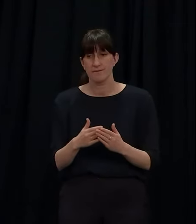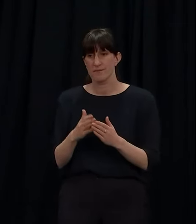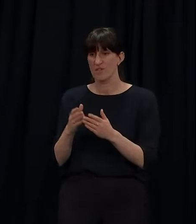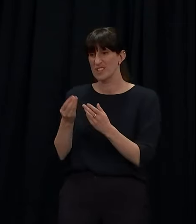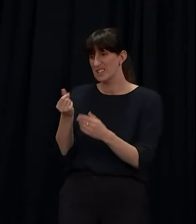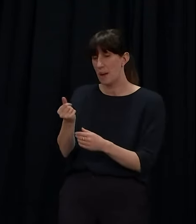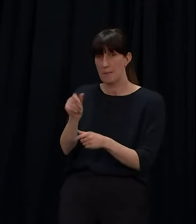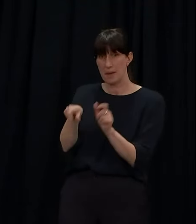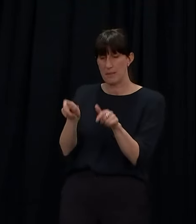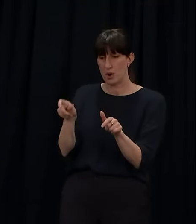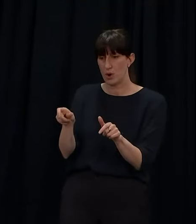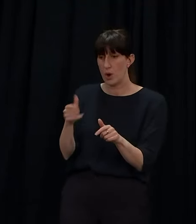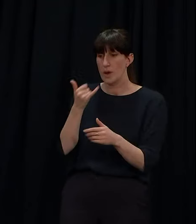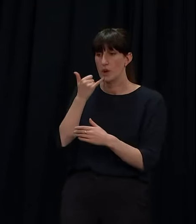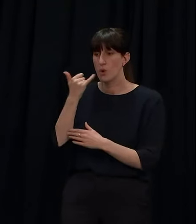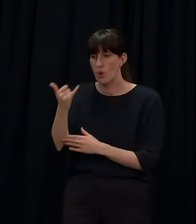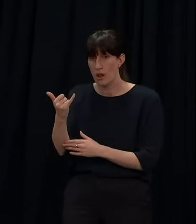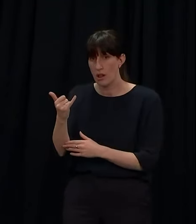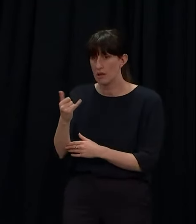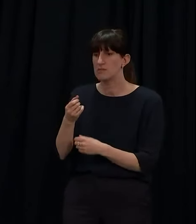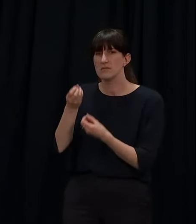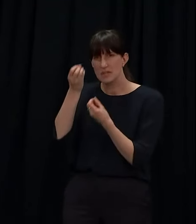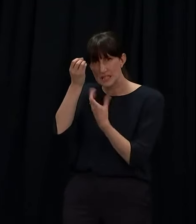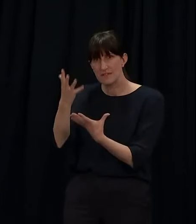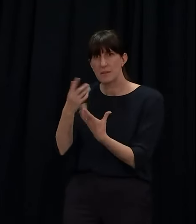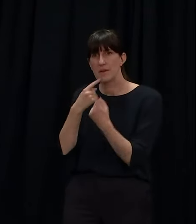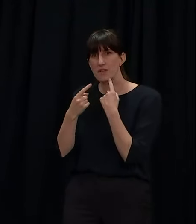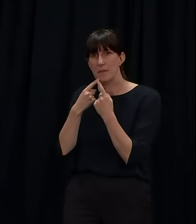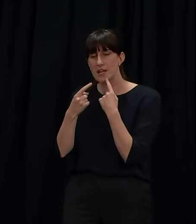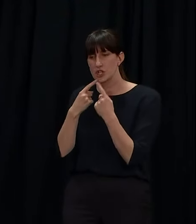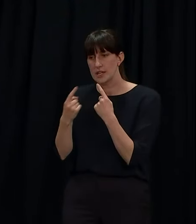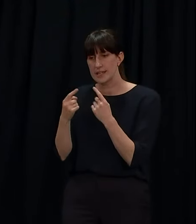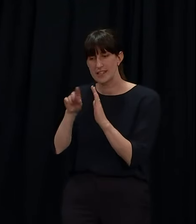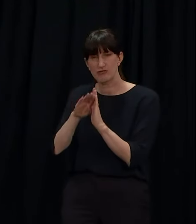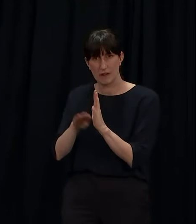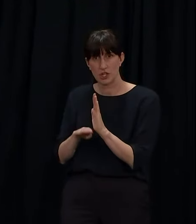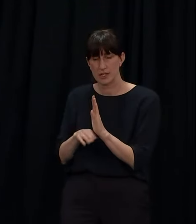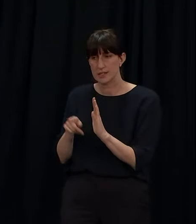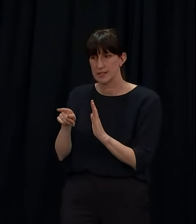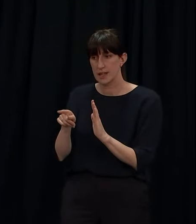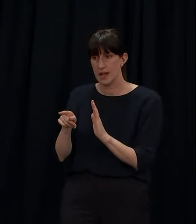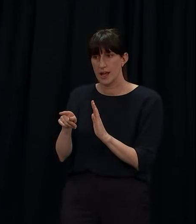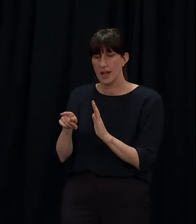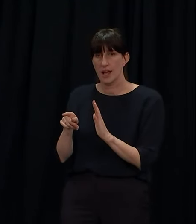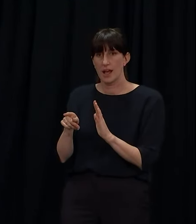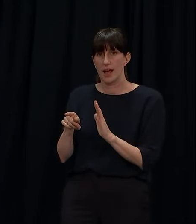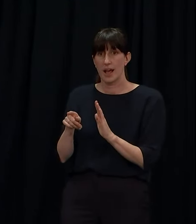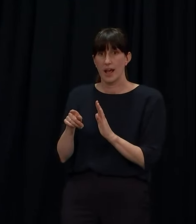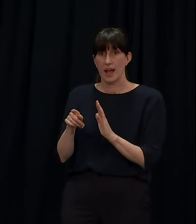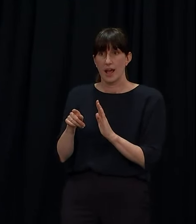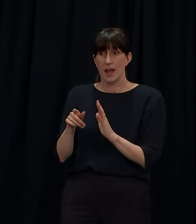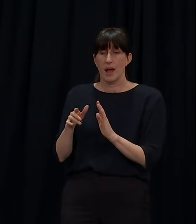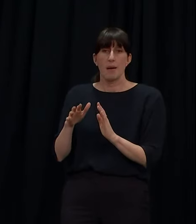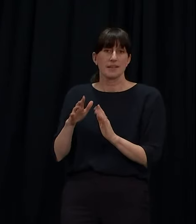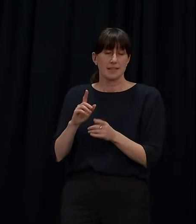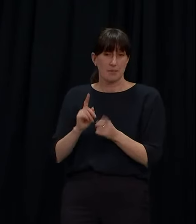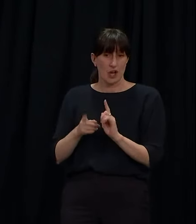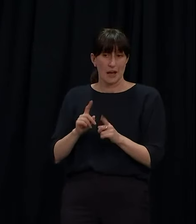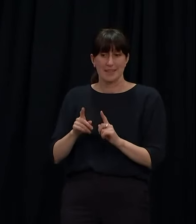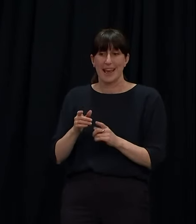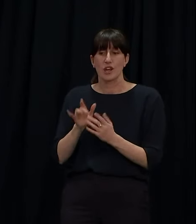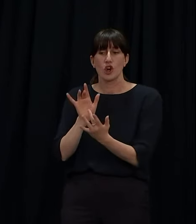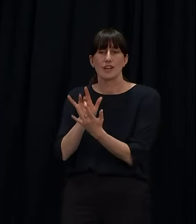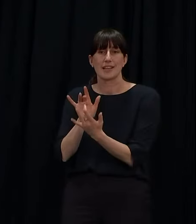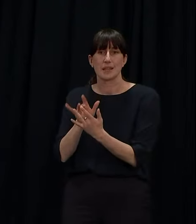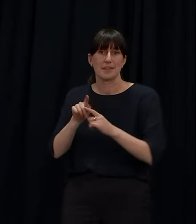can maintain, once we've contacted them, given their instructions, whether or not they can maintain contact with one of those 25,000 through other means that isn't